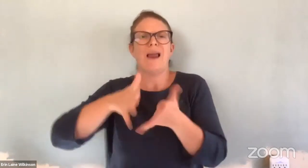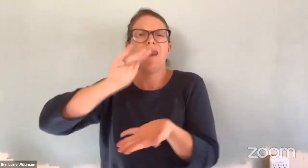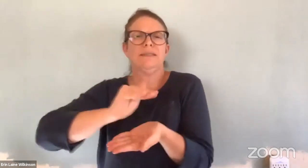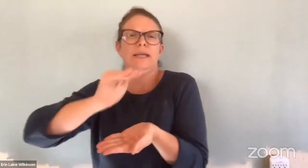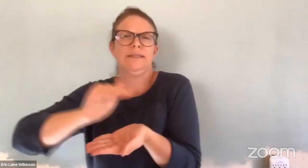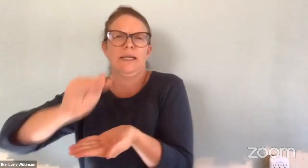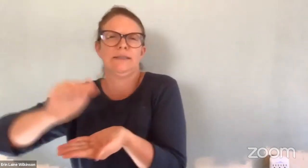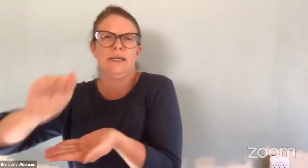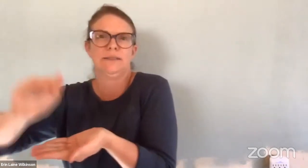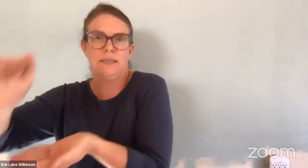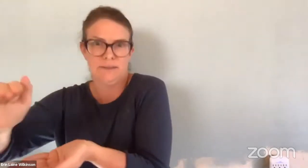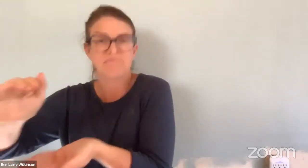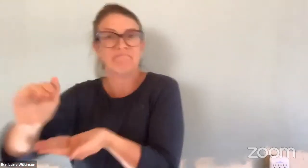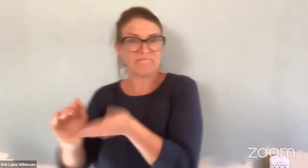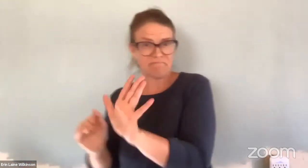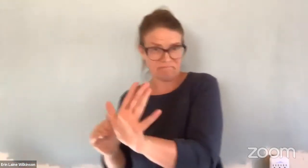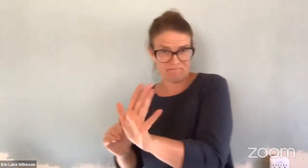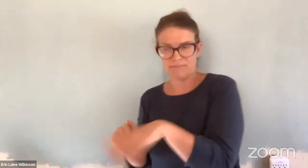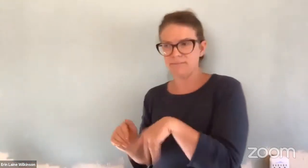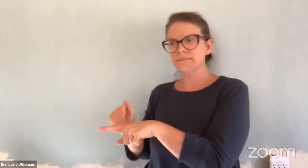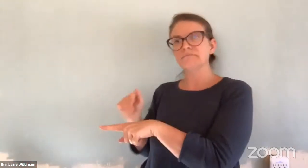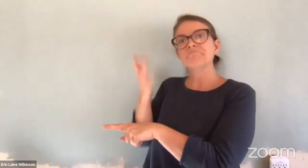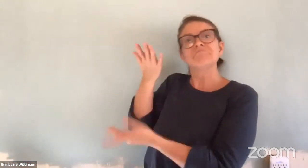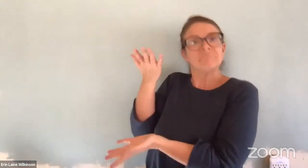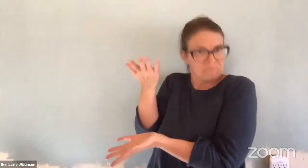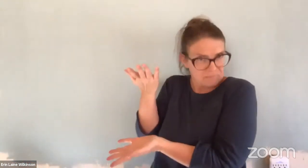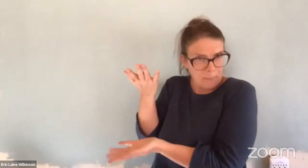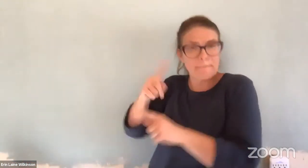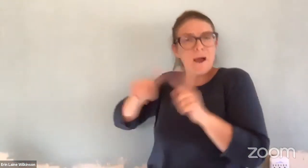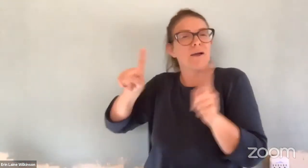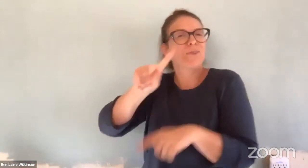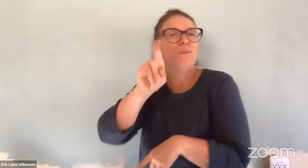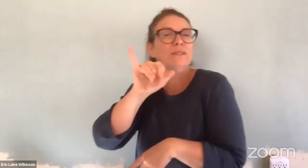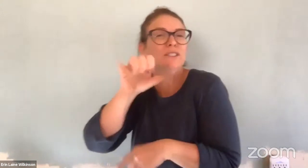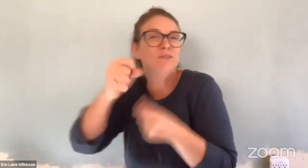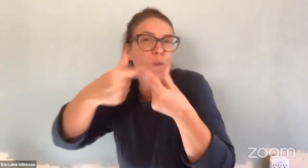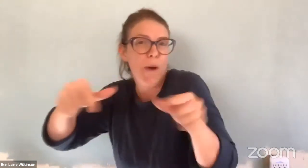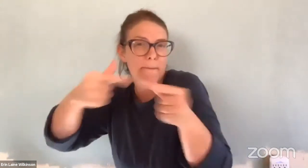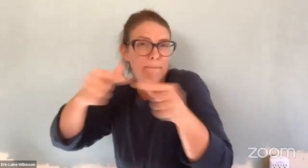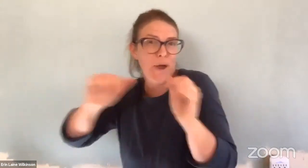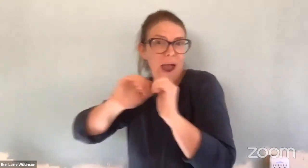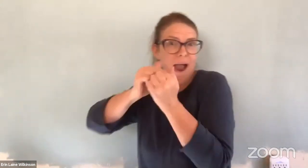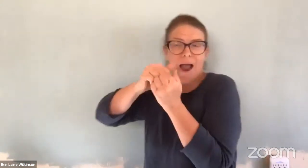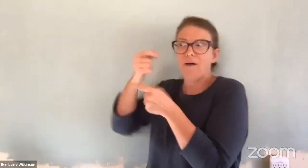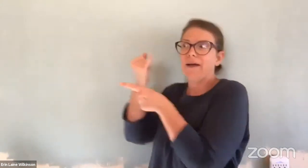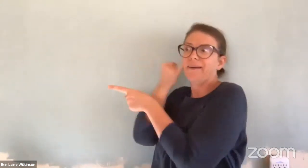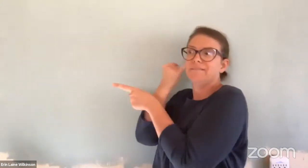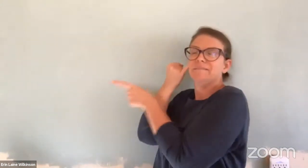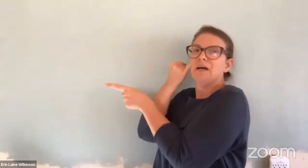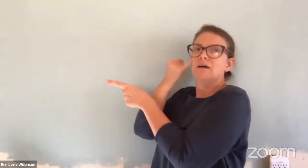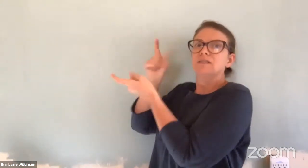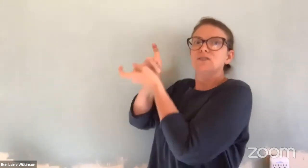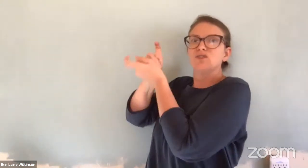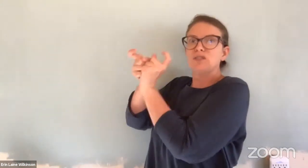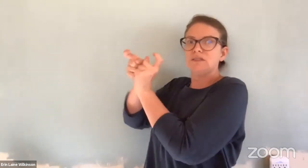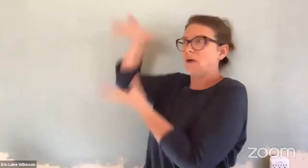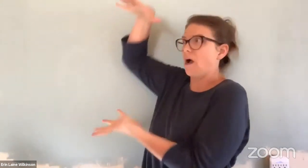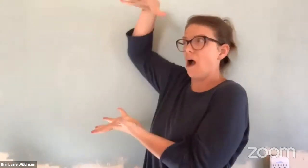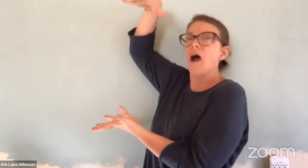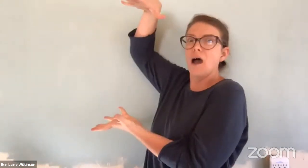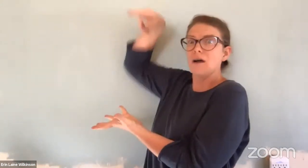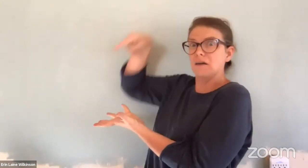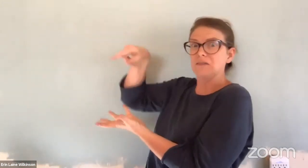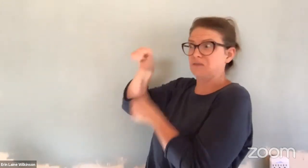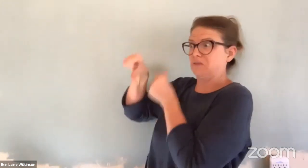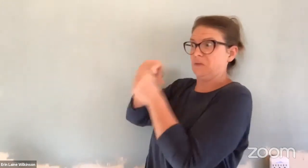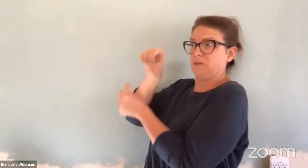know the world knowledge of one another. And so there's less need to sort of